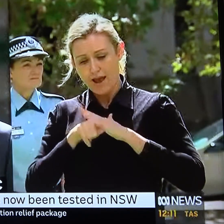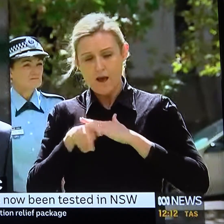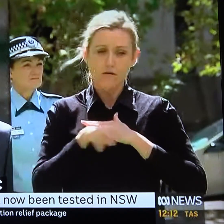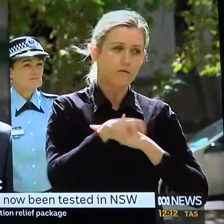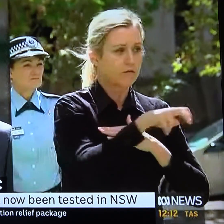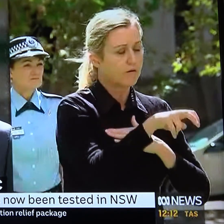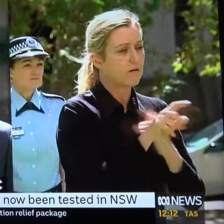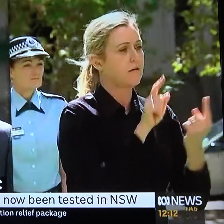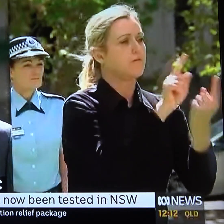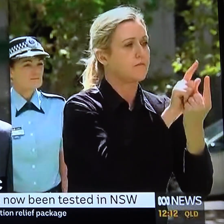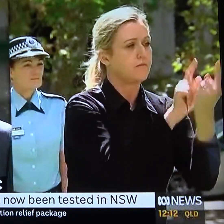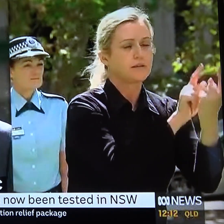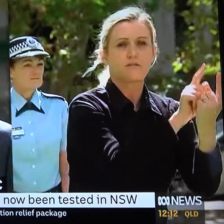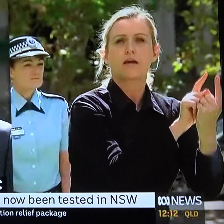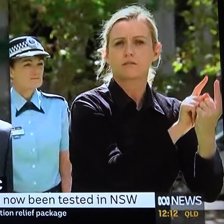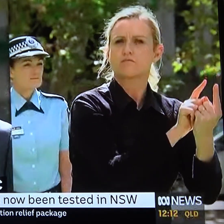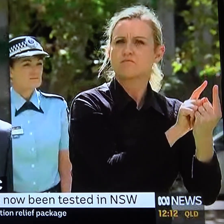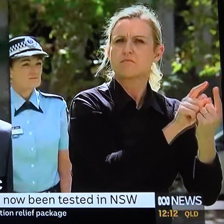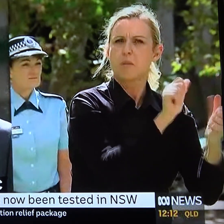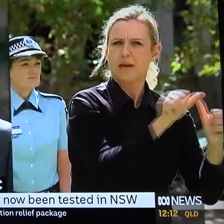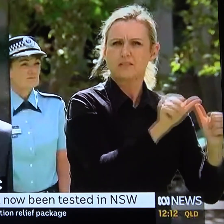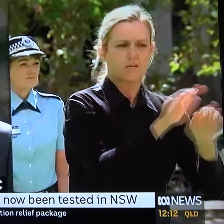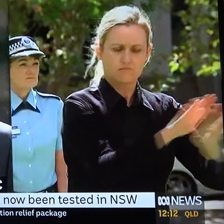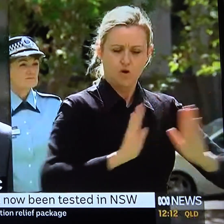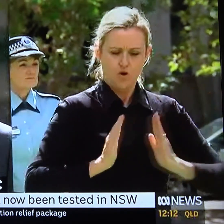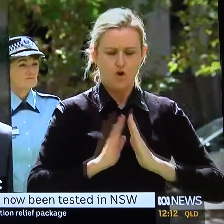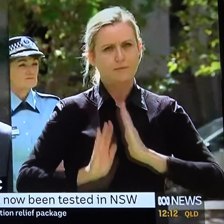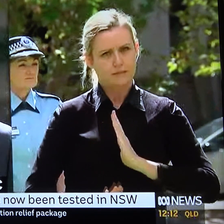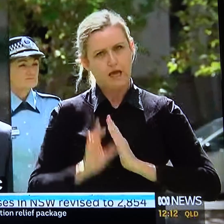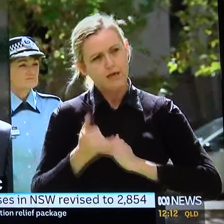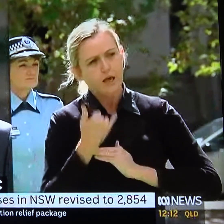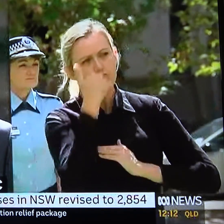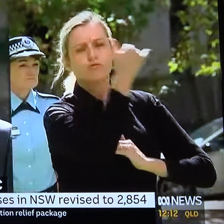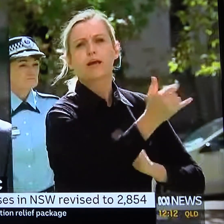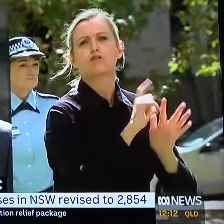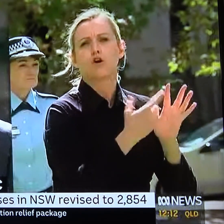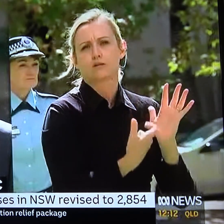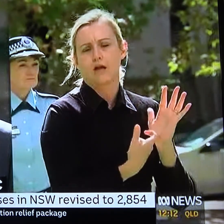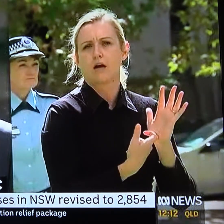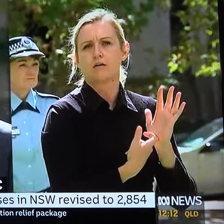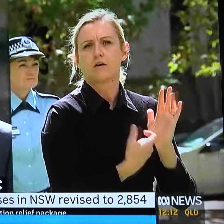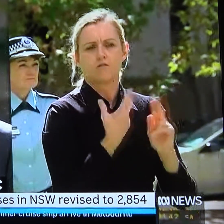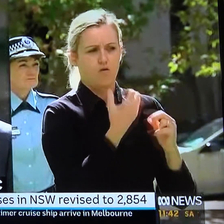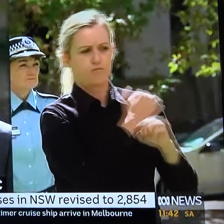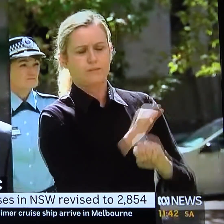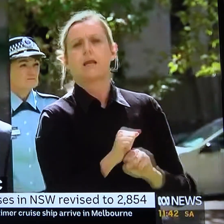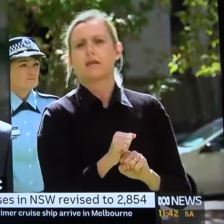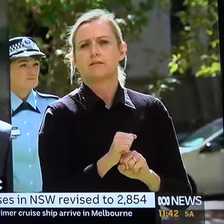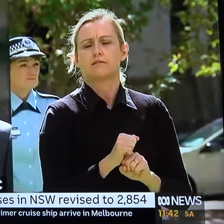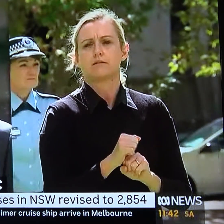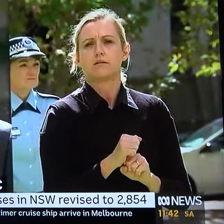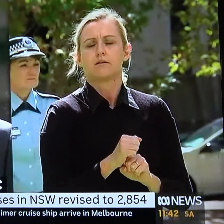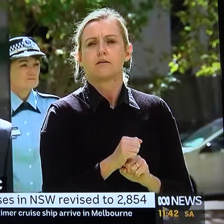else. You can actually ring into your GP. Your GP will get a rebate through the Medicare arrangements, compliments of the federal government's